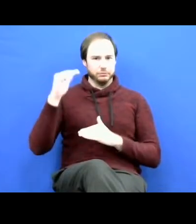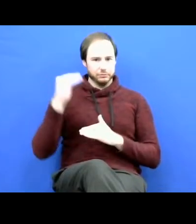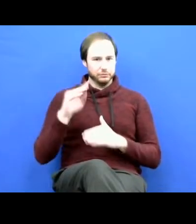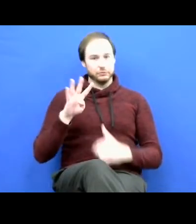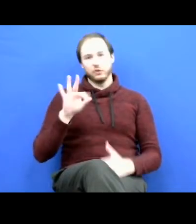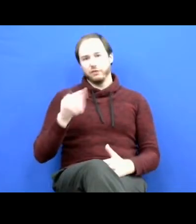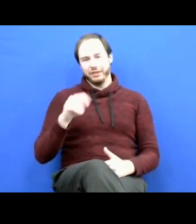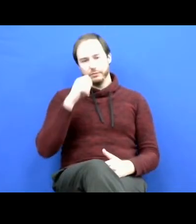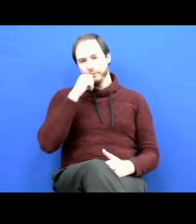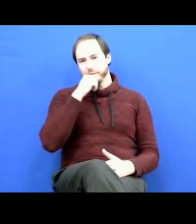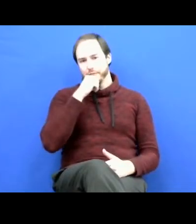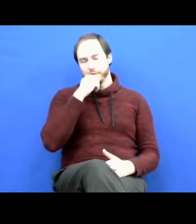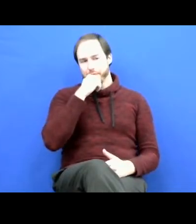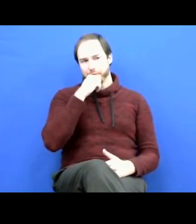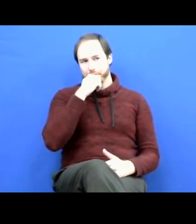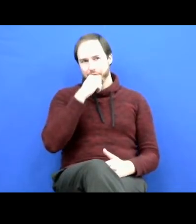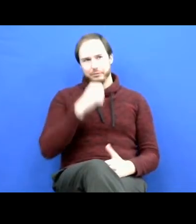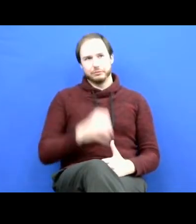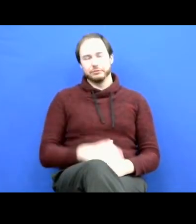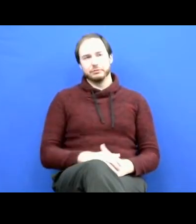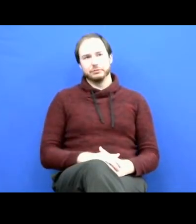feet.